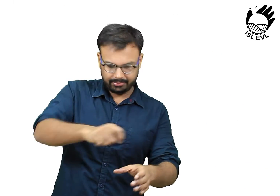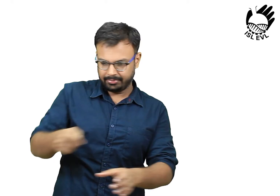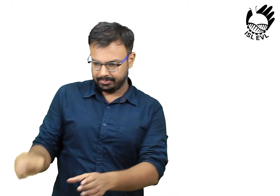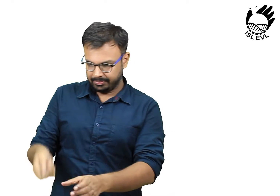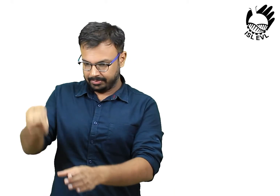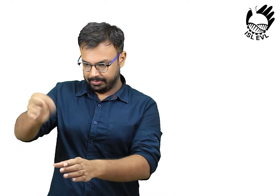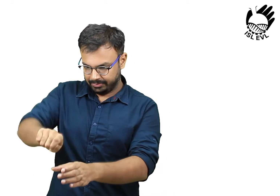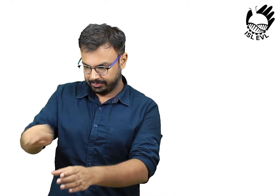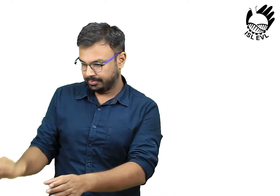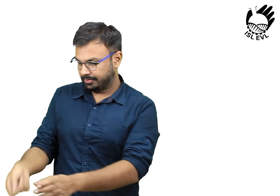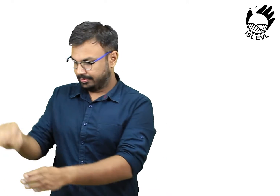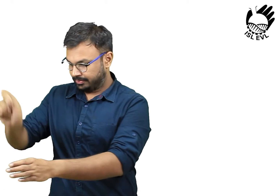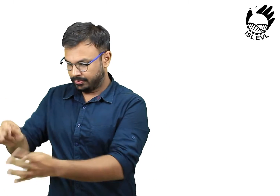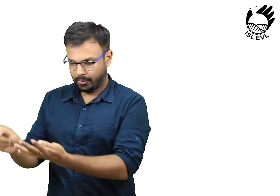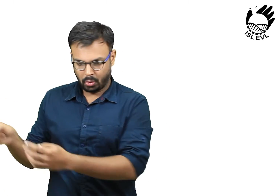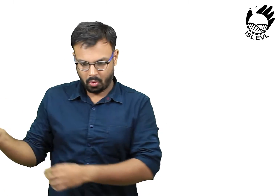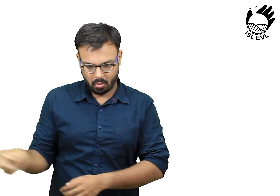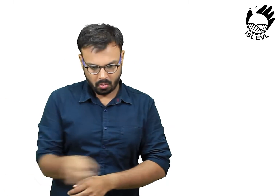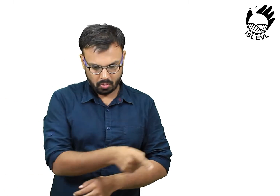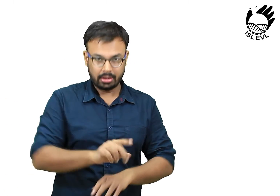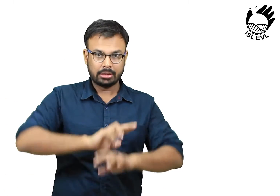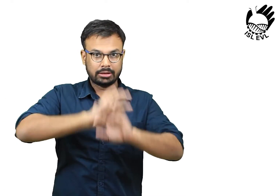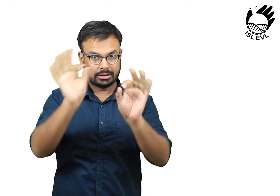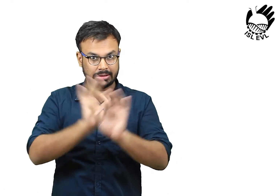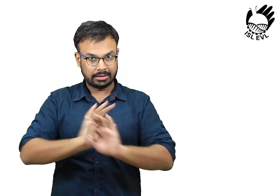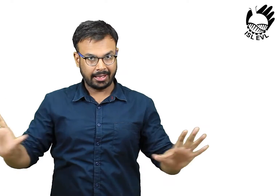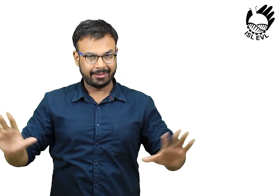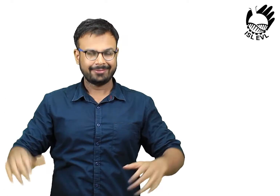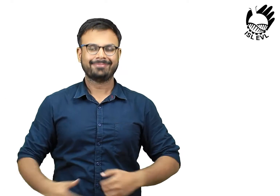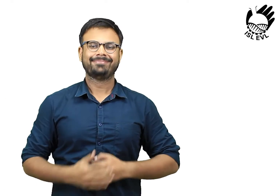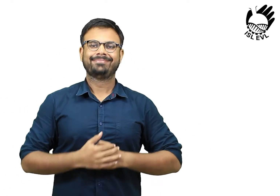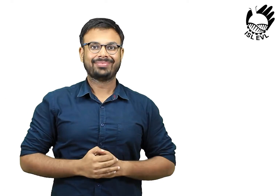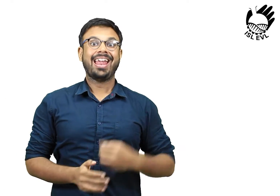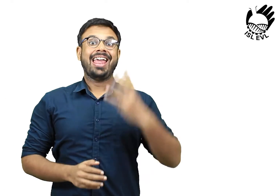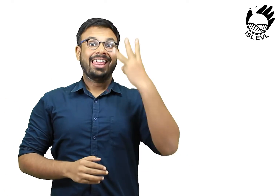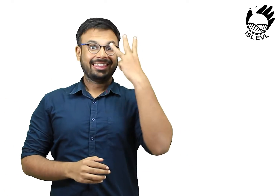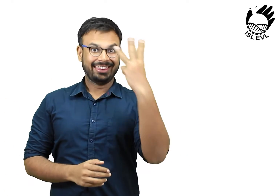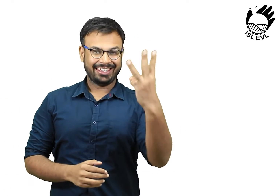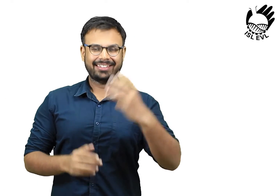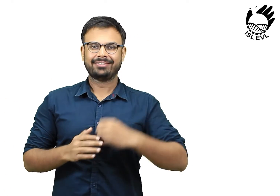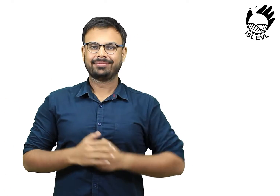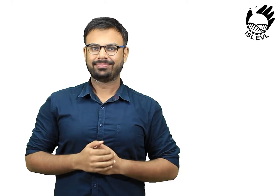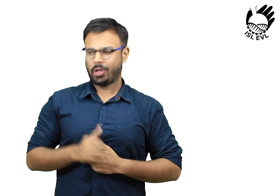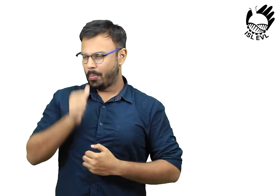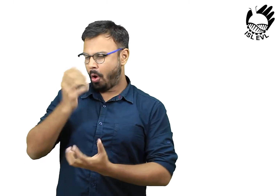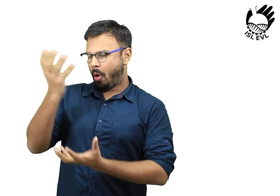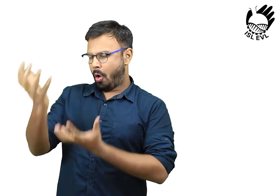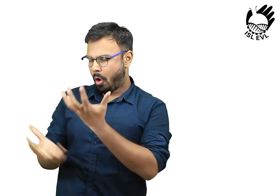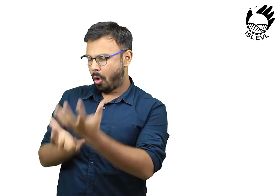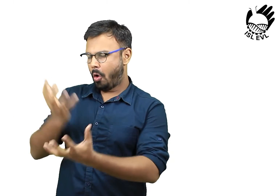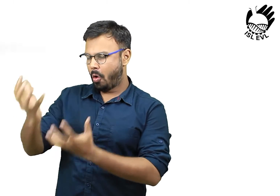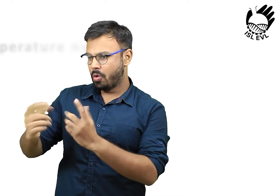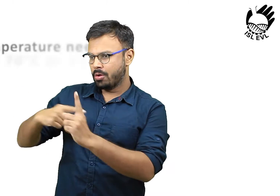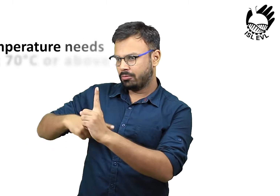Ask an adult to measure 40 cm cube of the hot water. If the